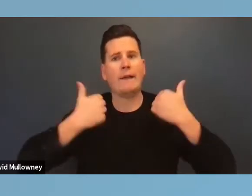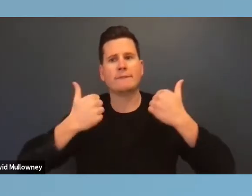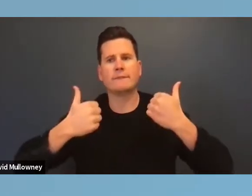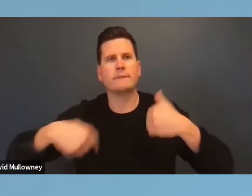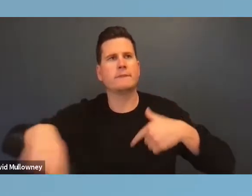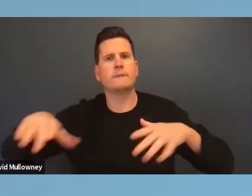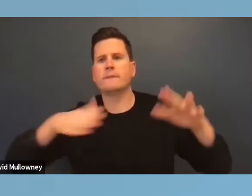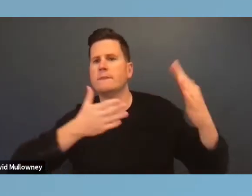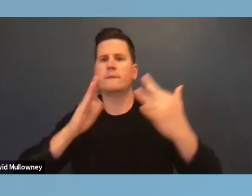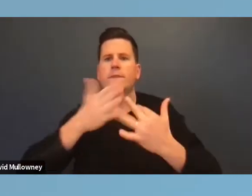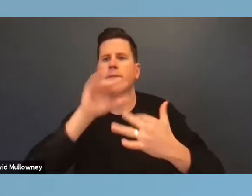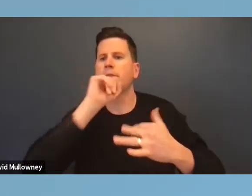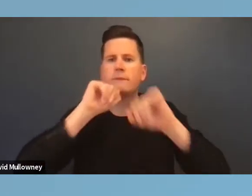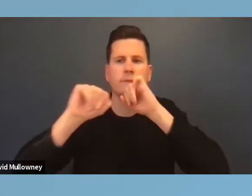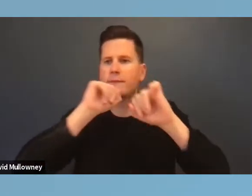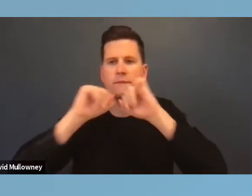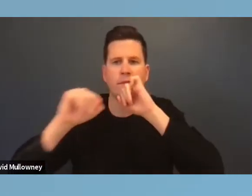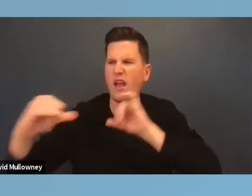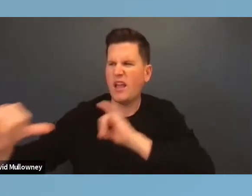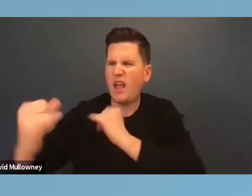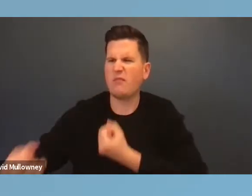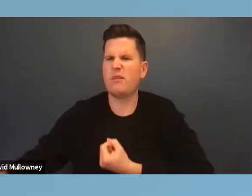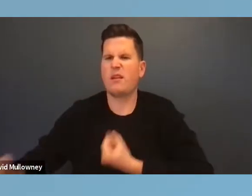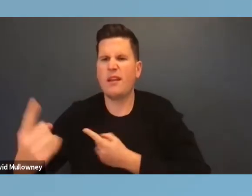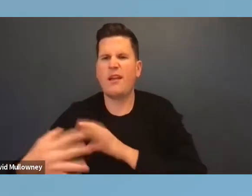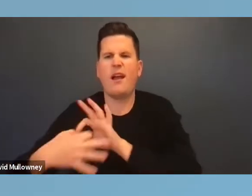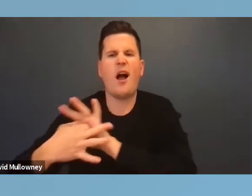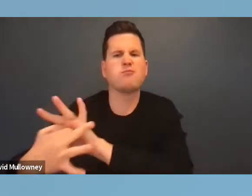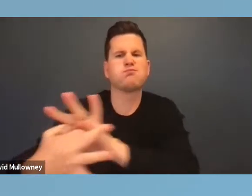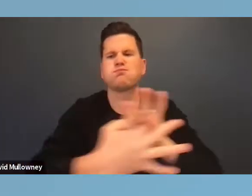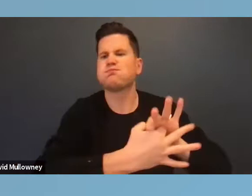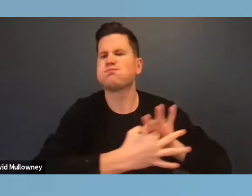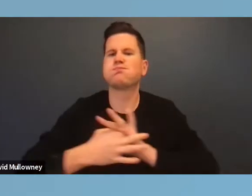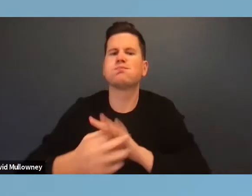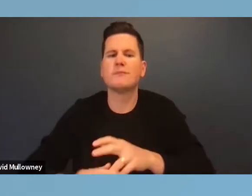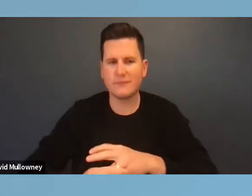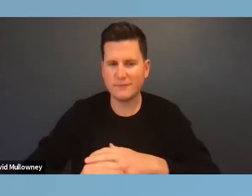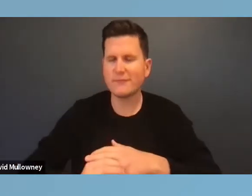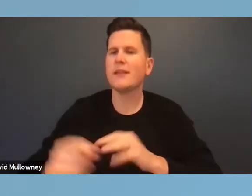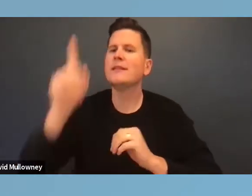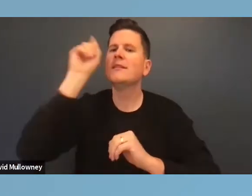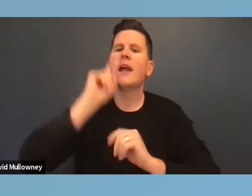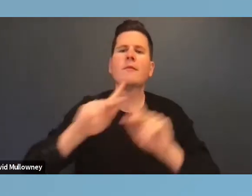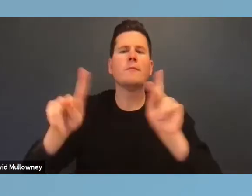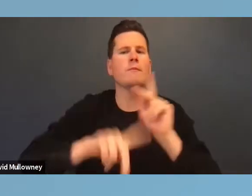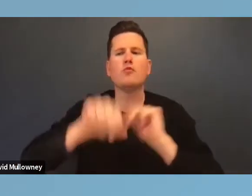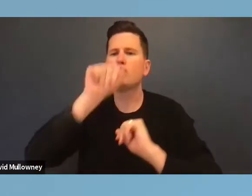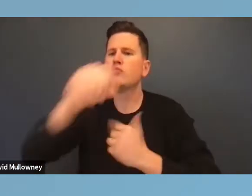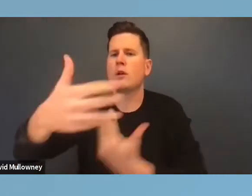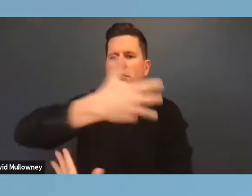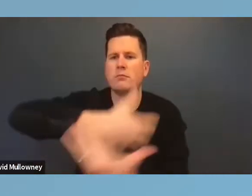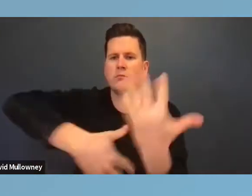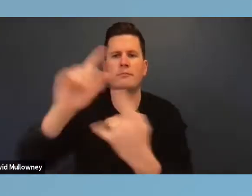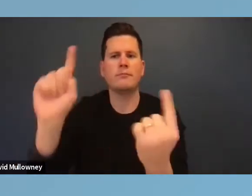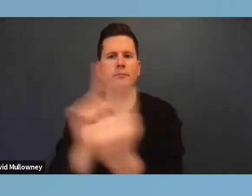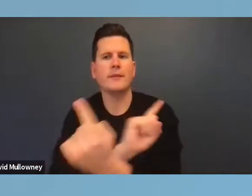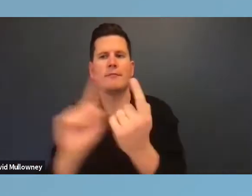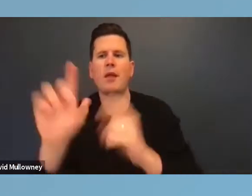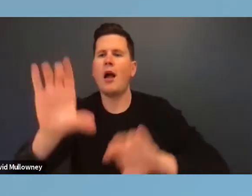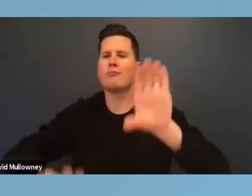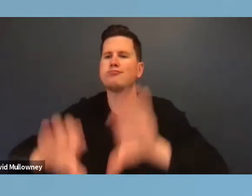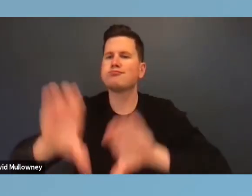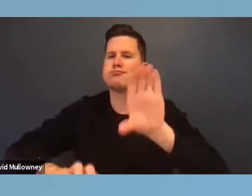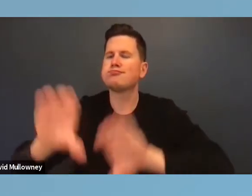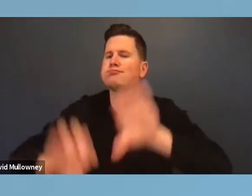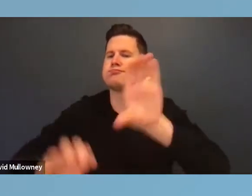clubs. In our lives and our frustrations, we share that common understanding. Deaf people love